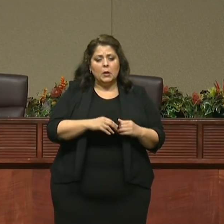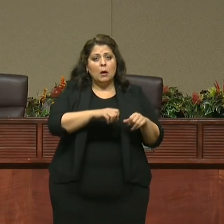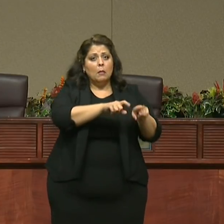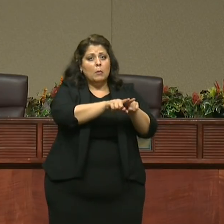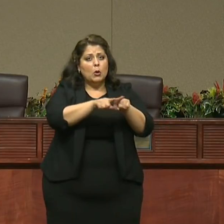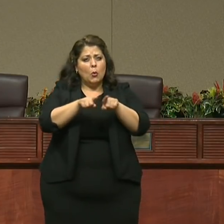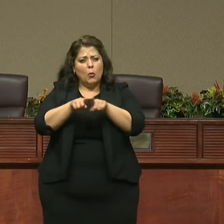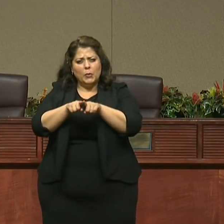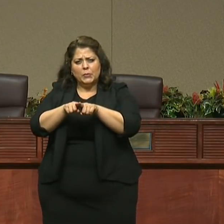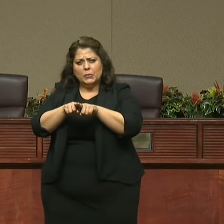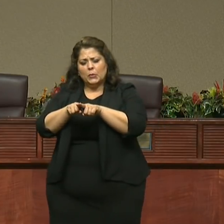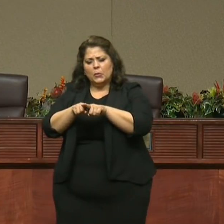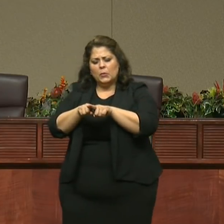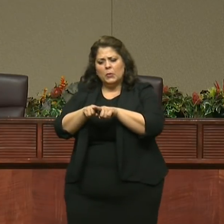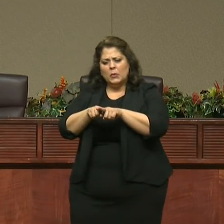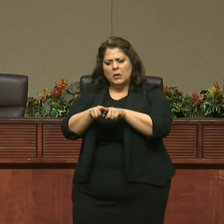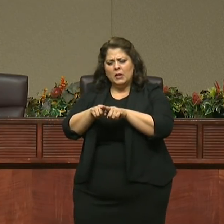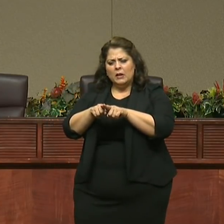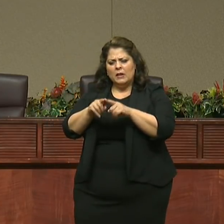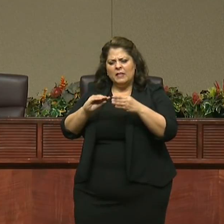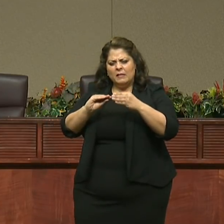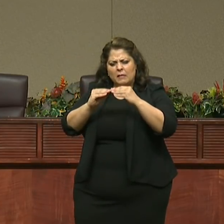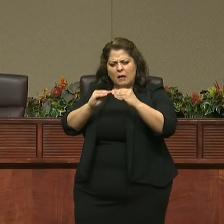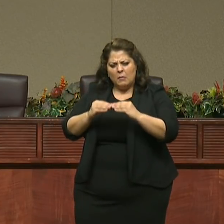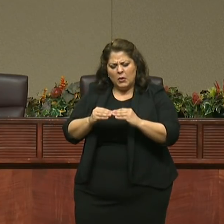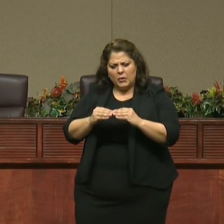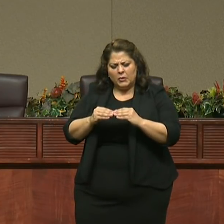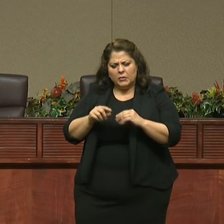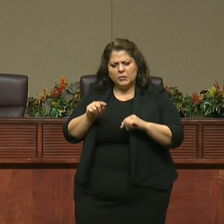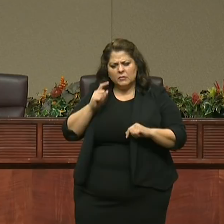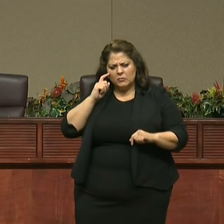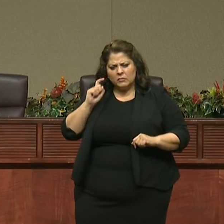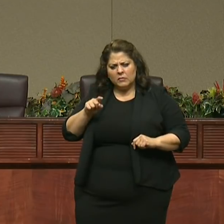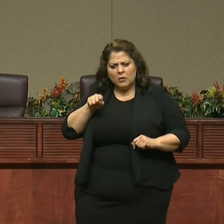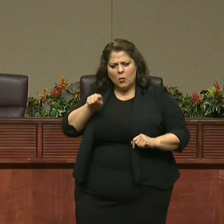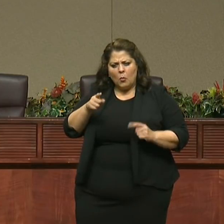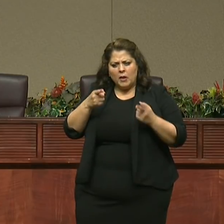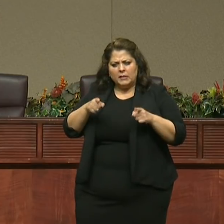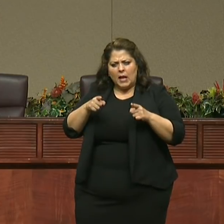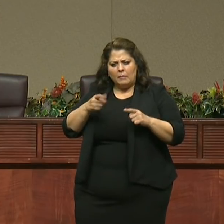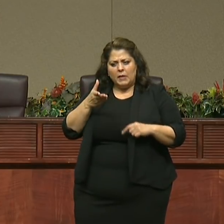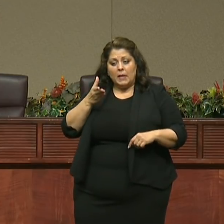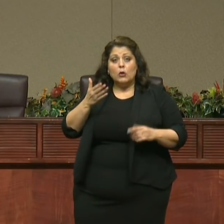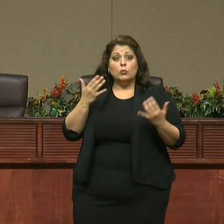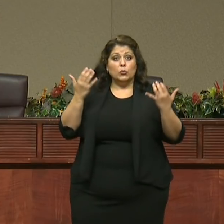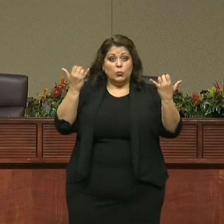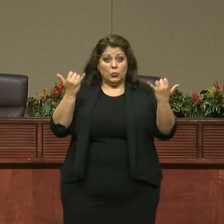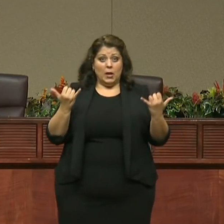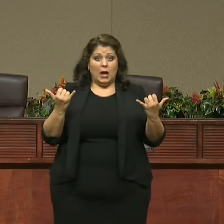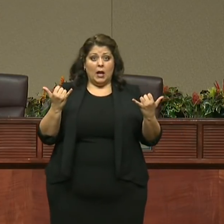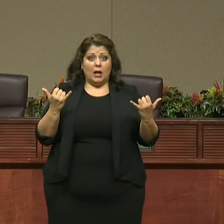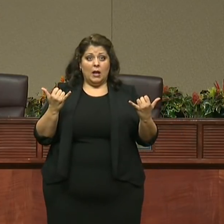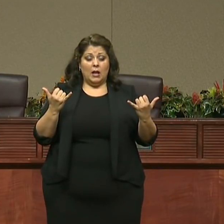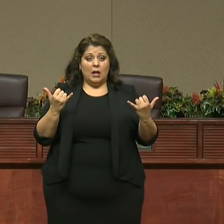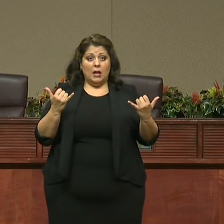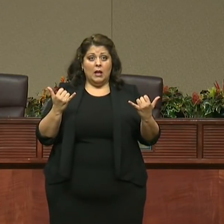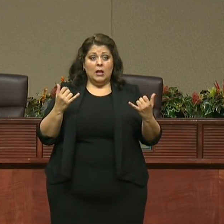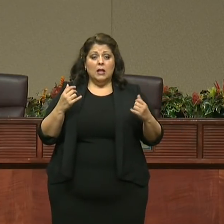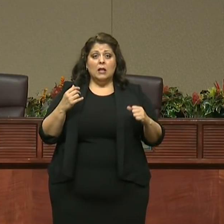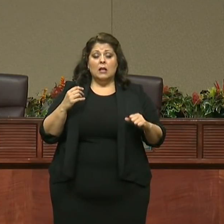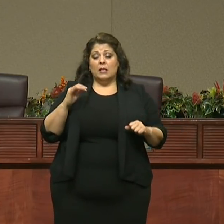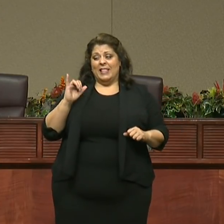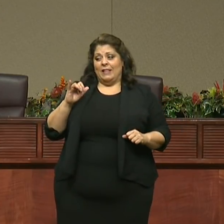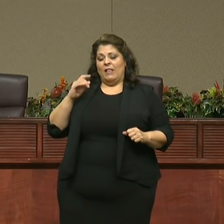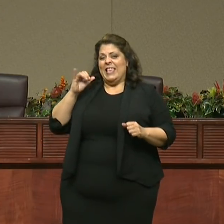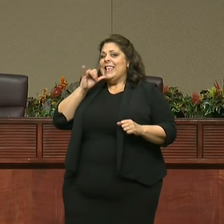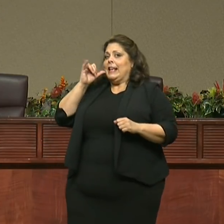see some trends in the data that are out there. So today we got reported for the 12th, that's